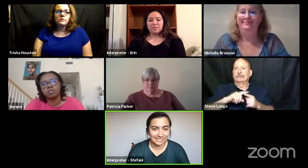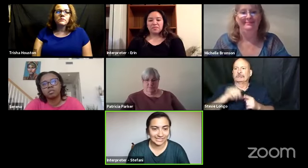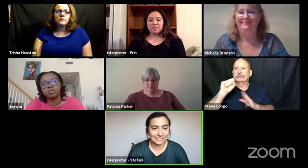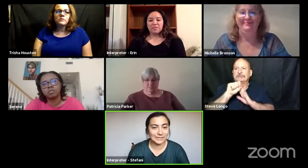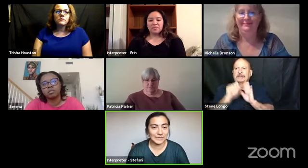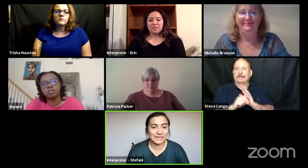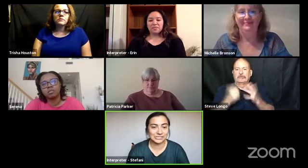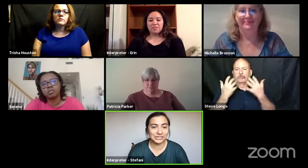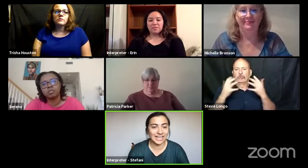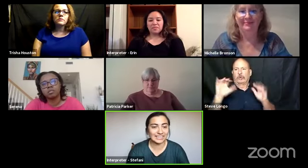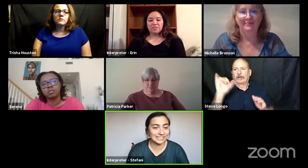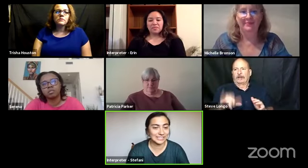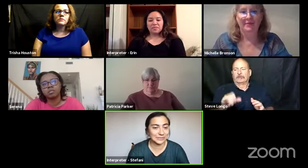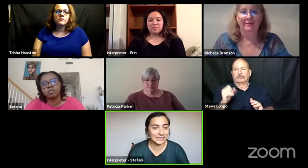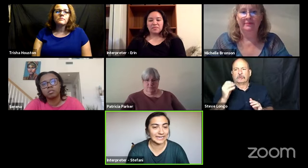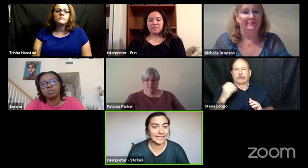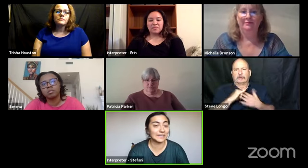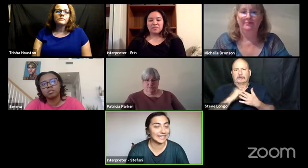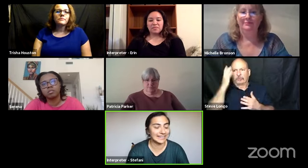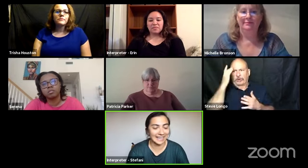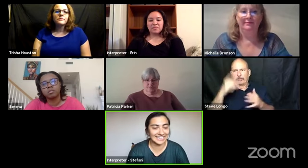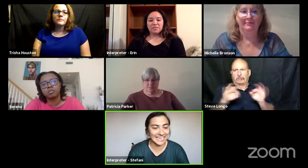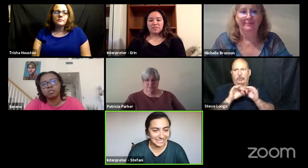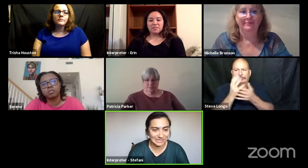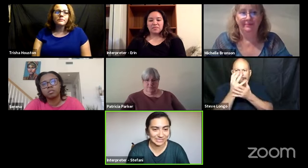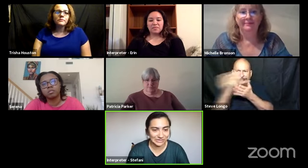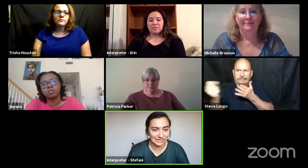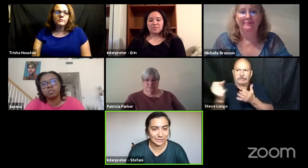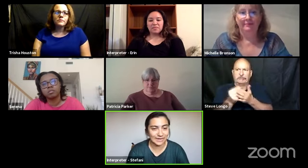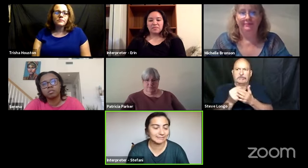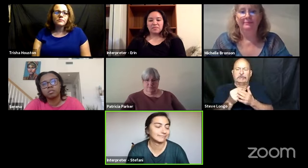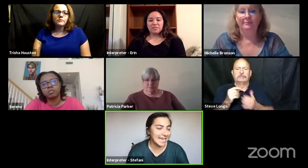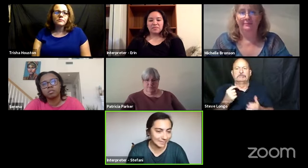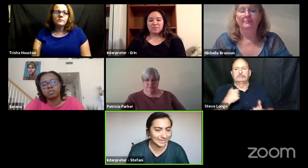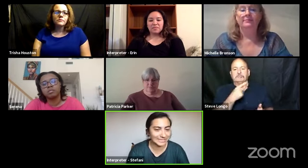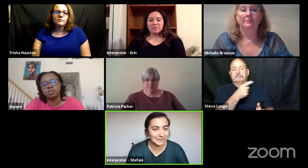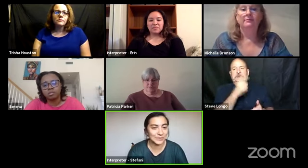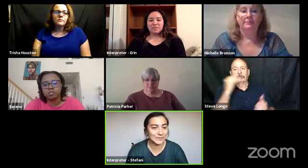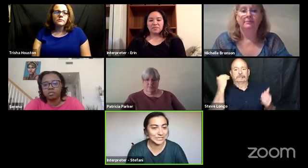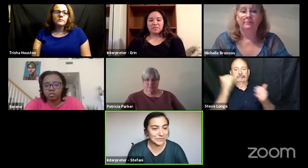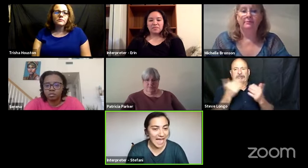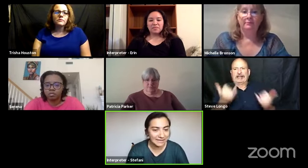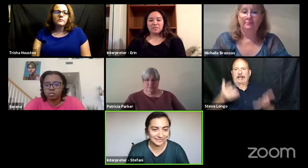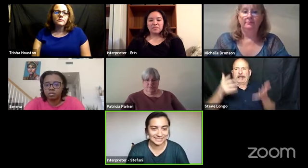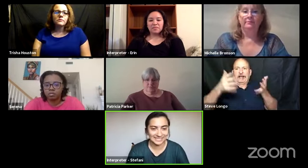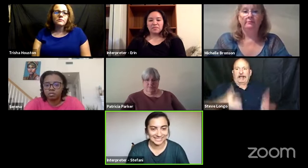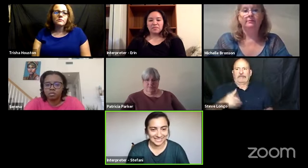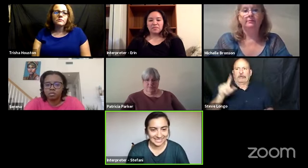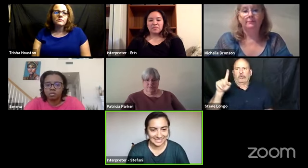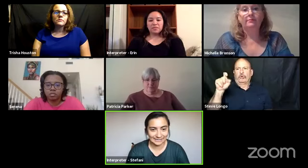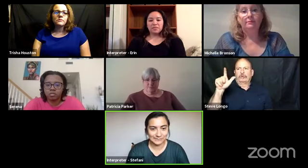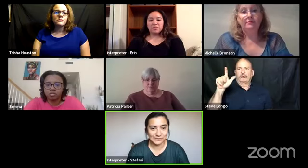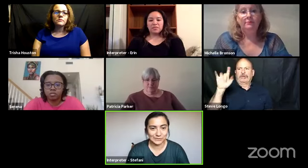So I want to make sure that this year we emulate that again to make sure that we're capitalizing on what we do have. So we do